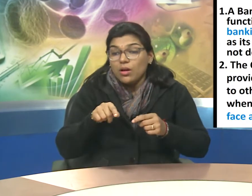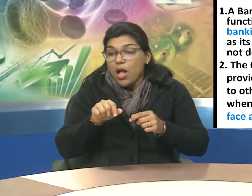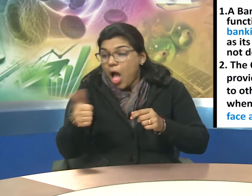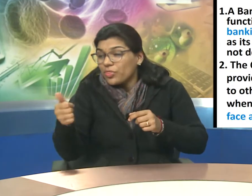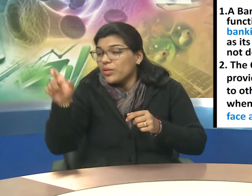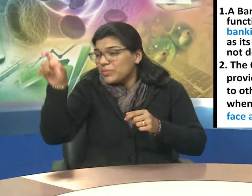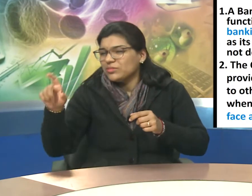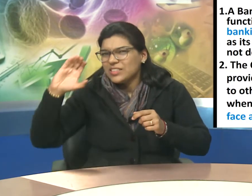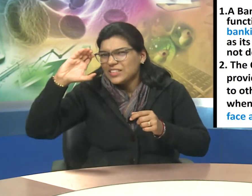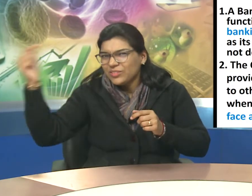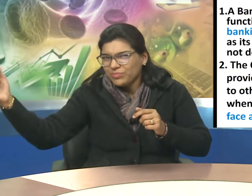our government of India.